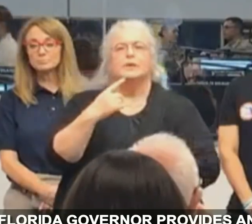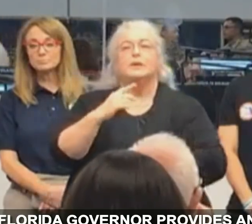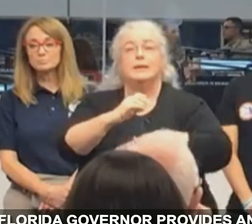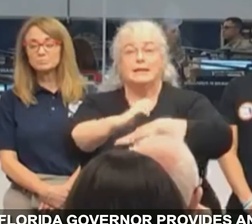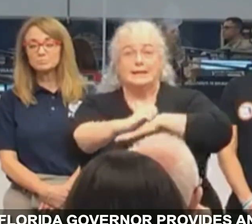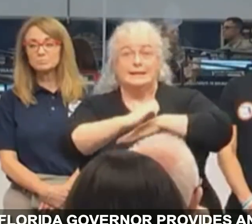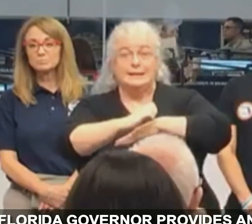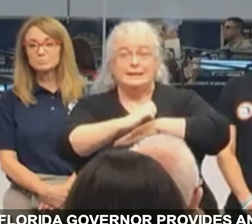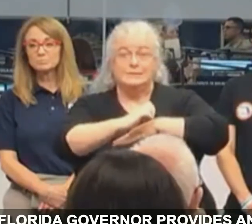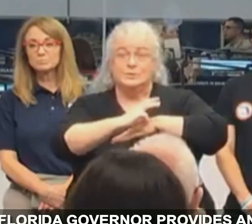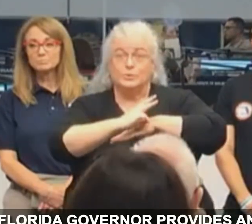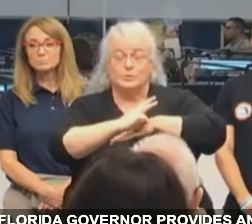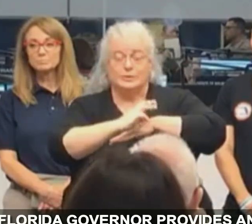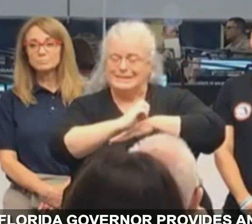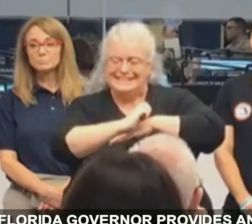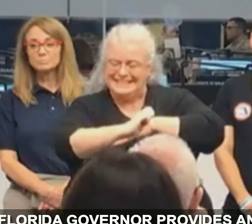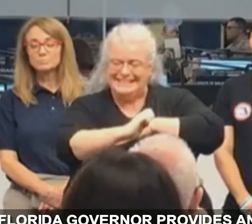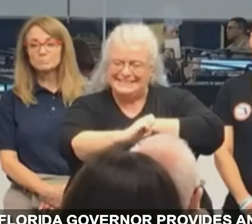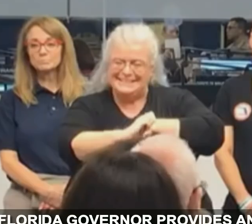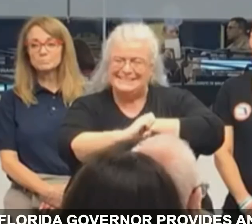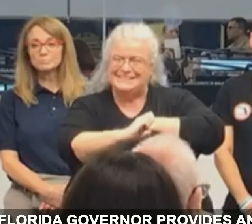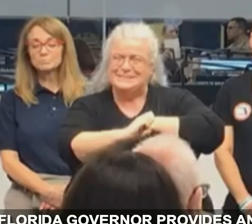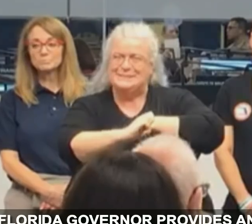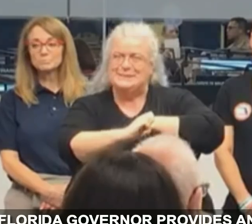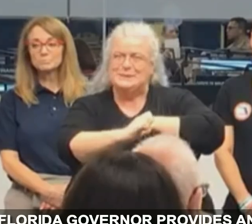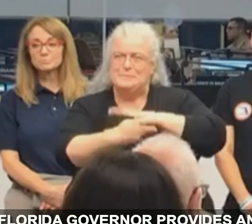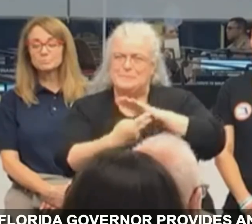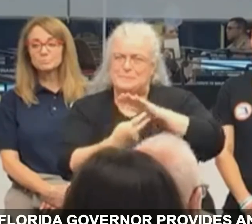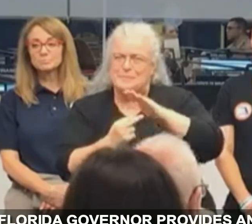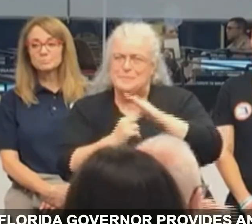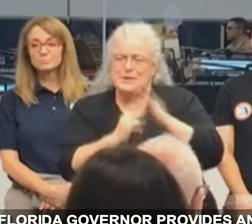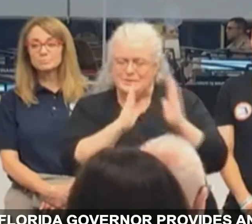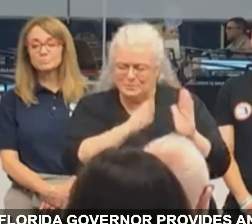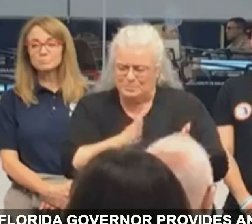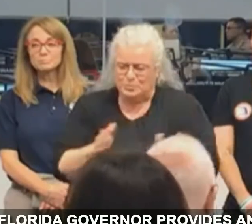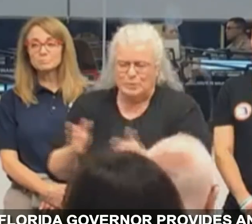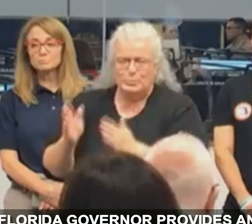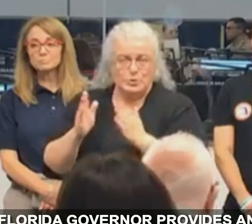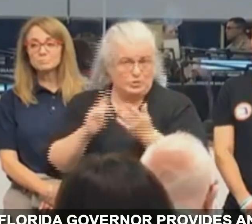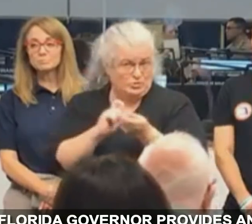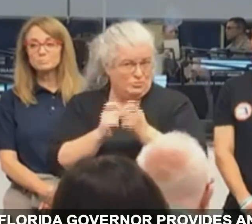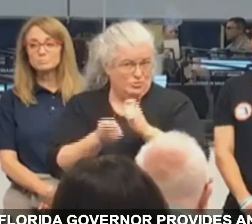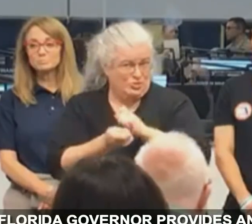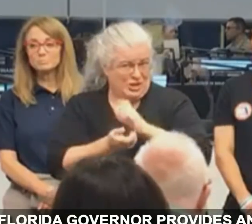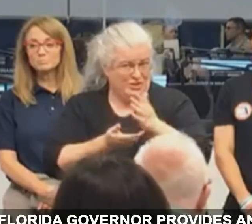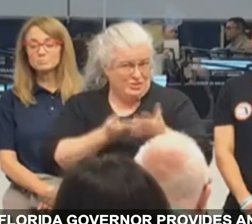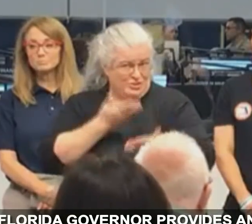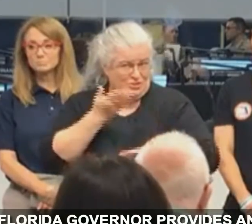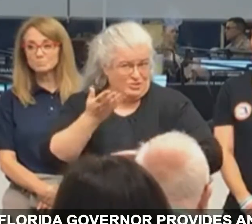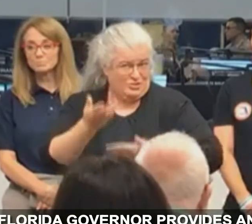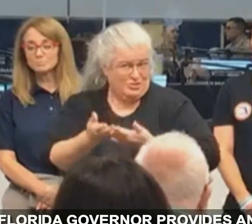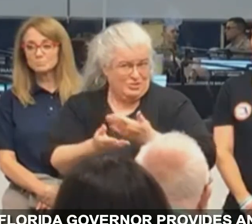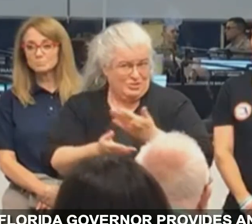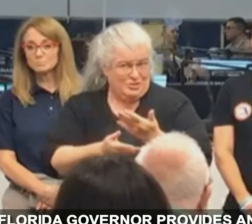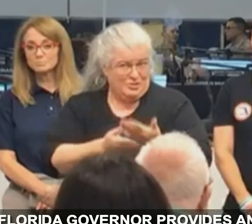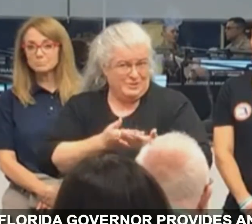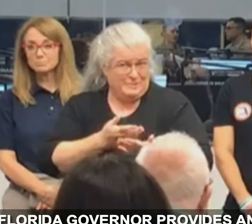changed preparations on? We heard the briefing, but how does that change either